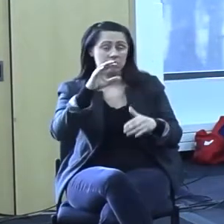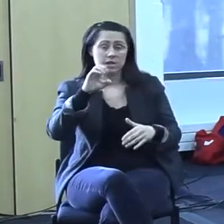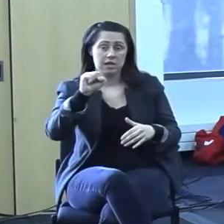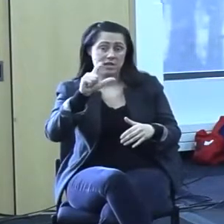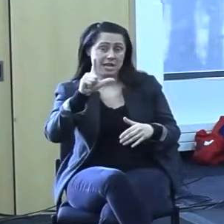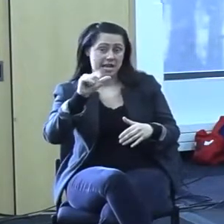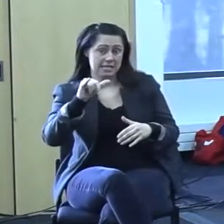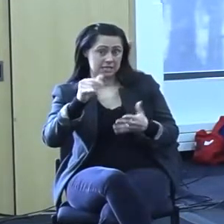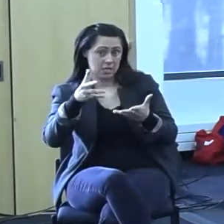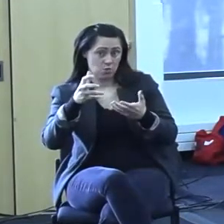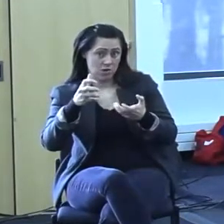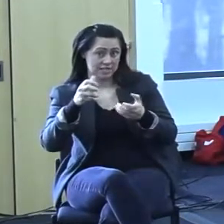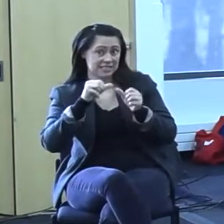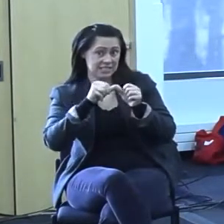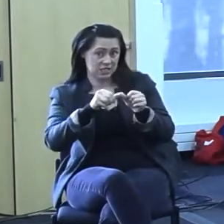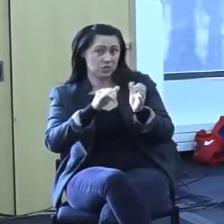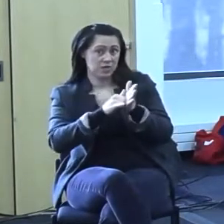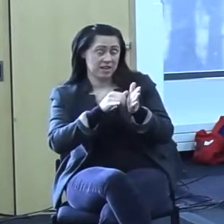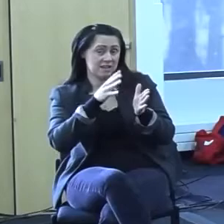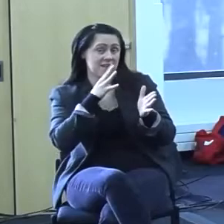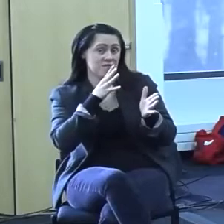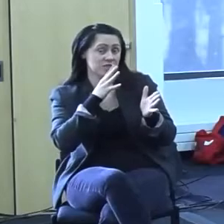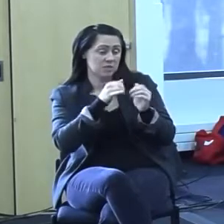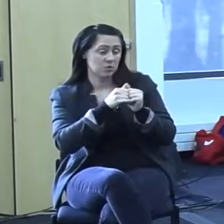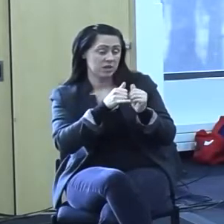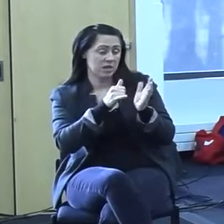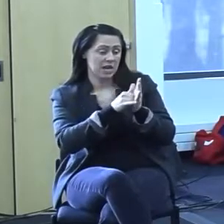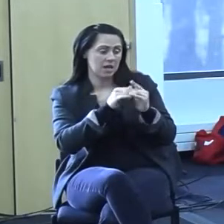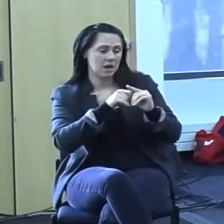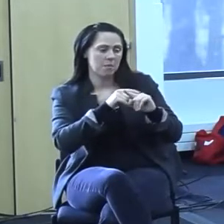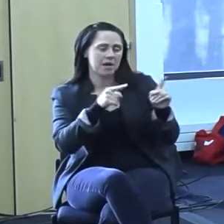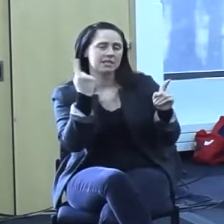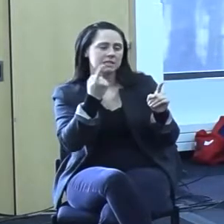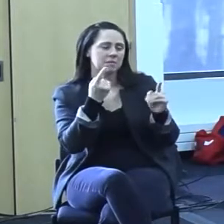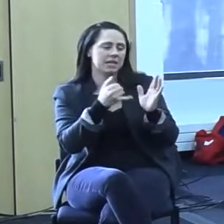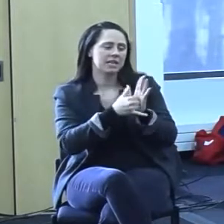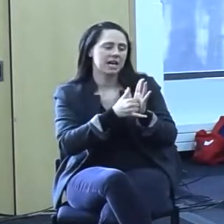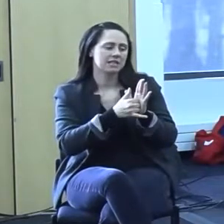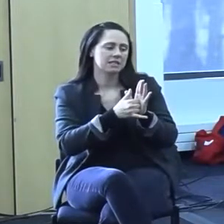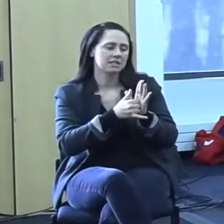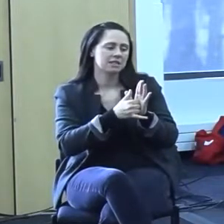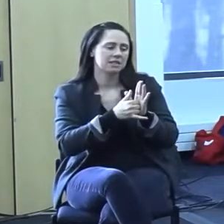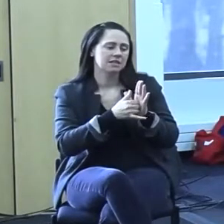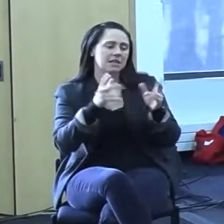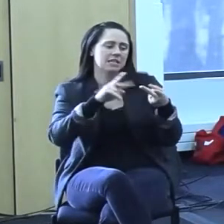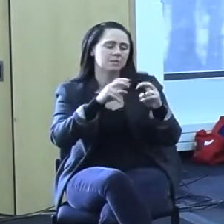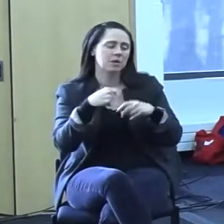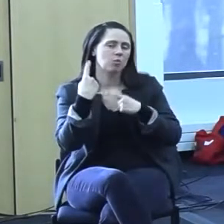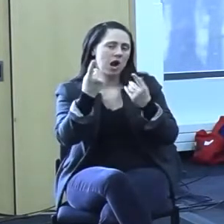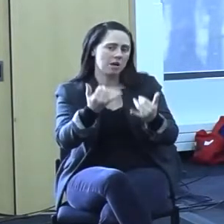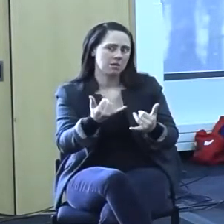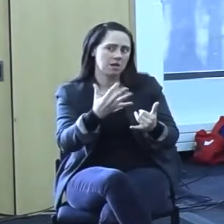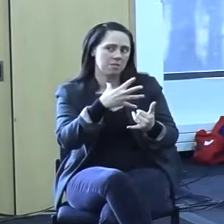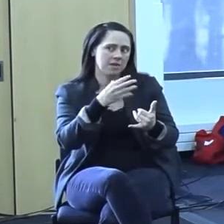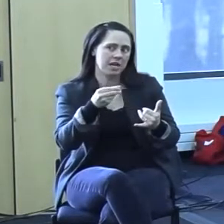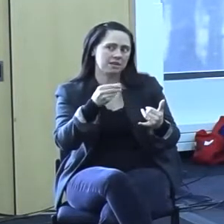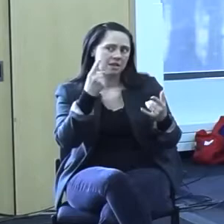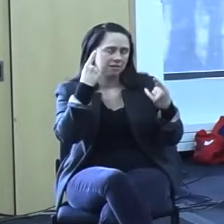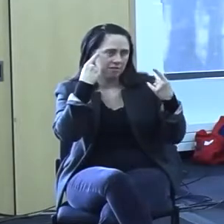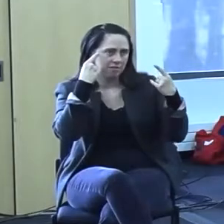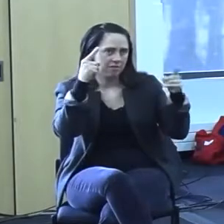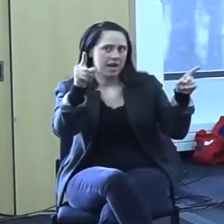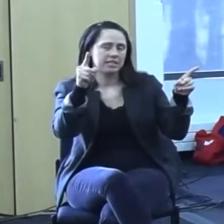to continue the conversation with that, but it's something that has been a problem and is